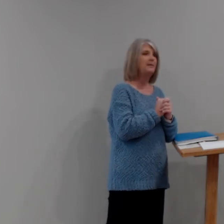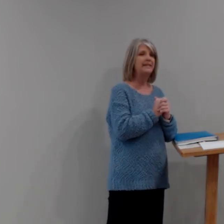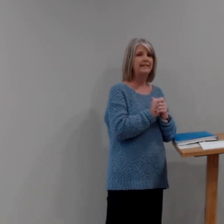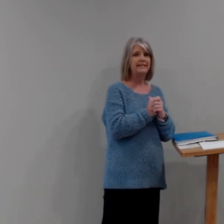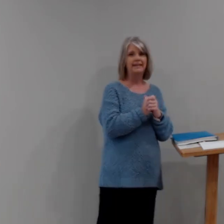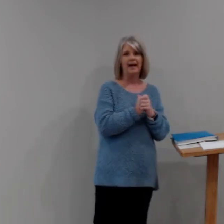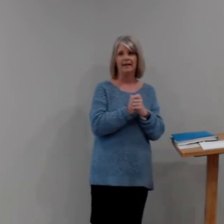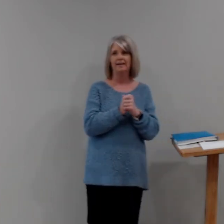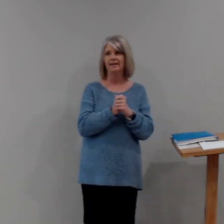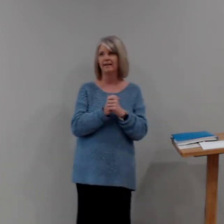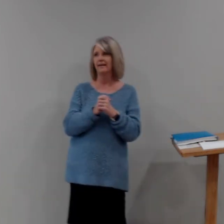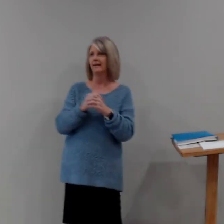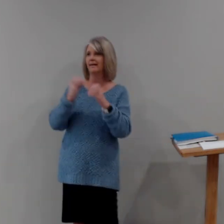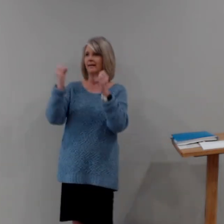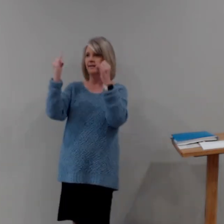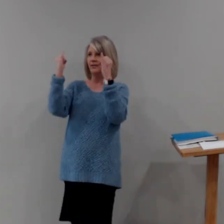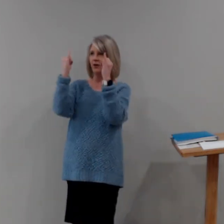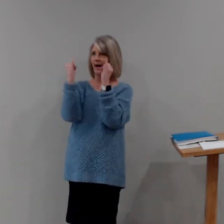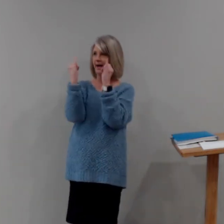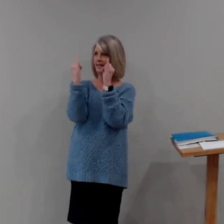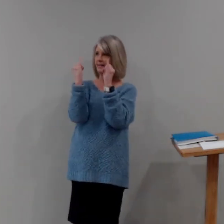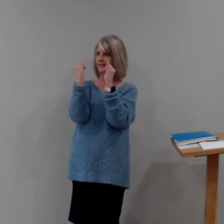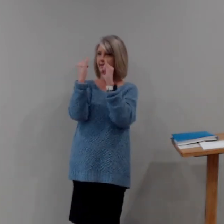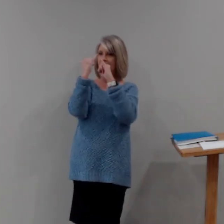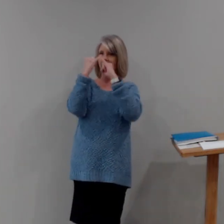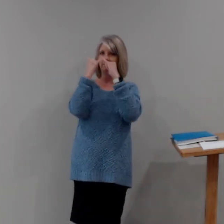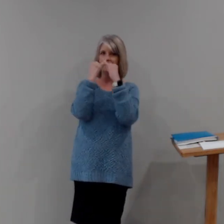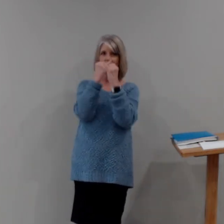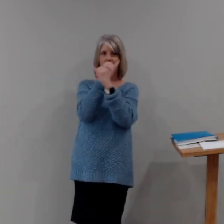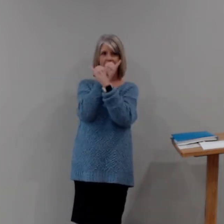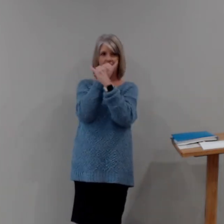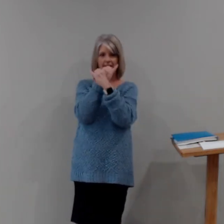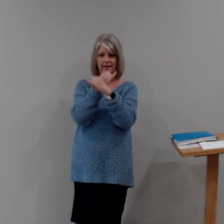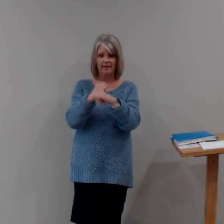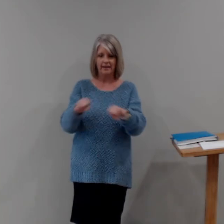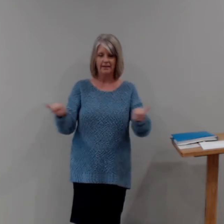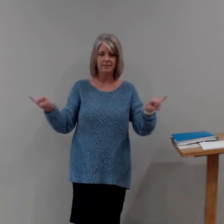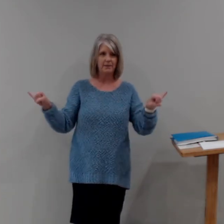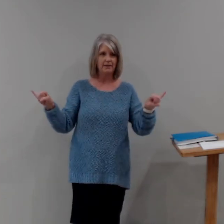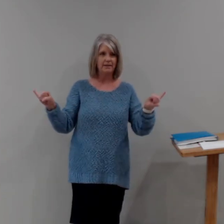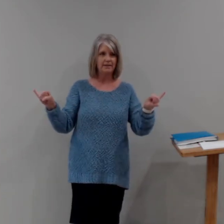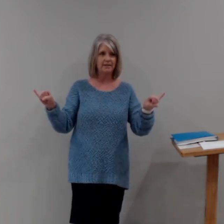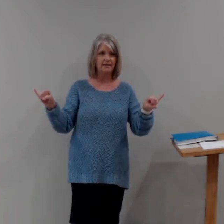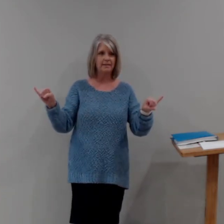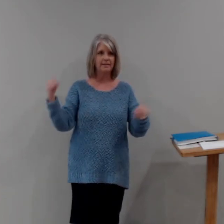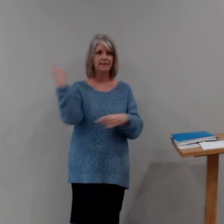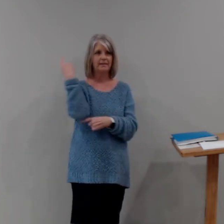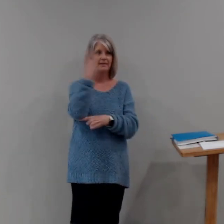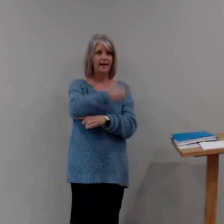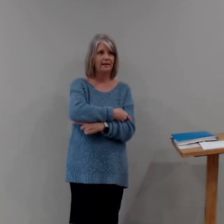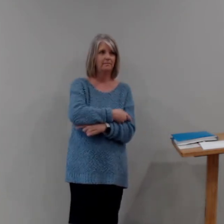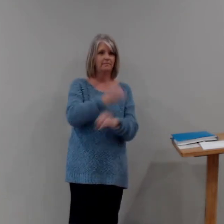Independence Day. Take your eyes. Okay. Independence Day.